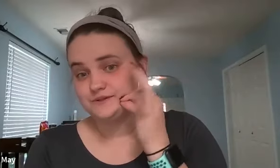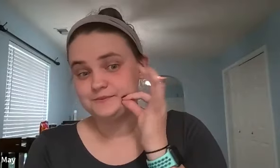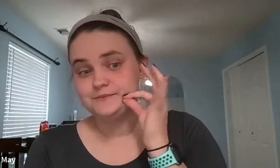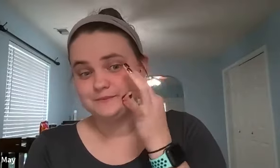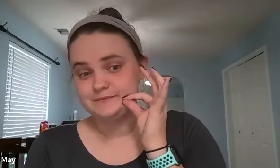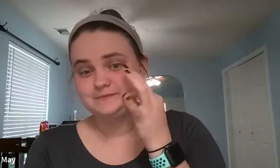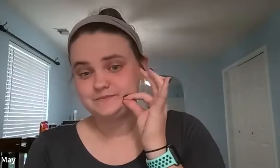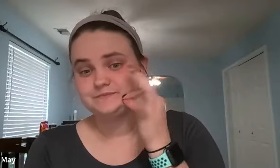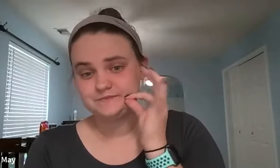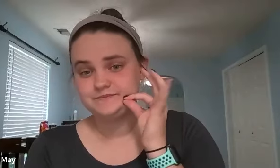And